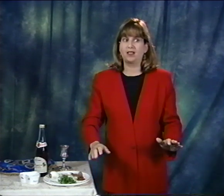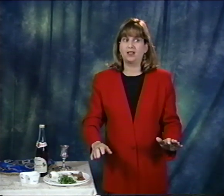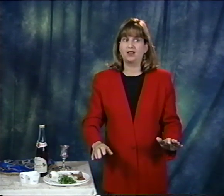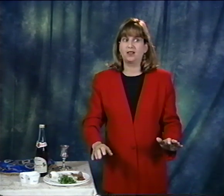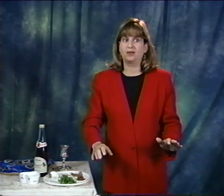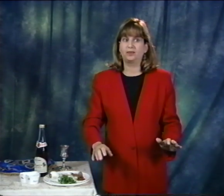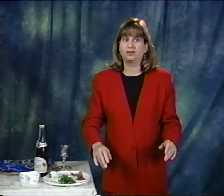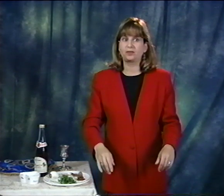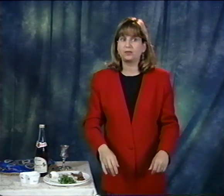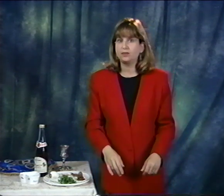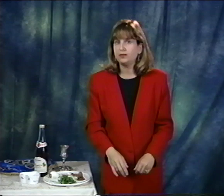blessings.